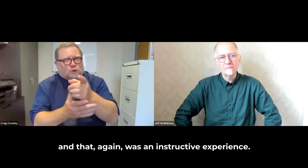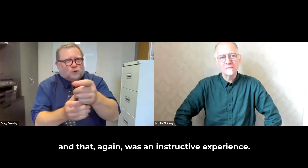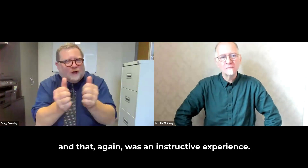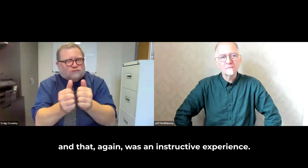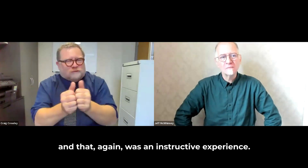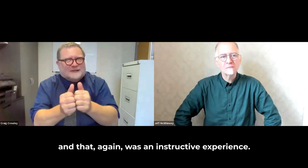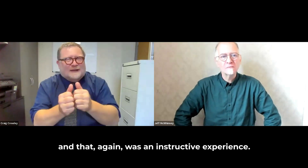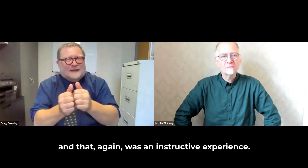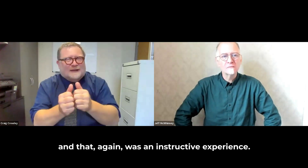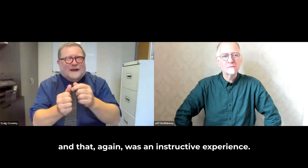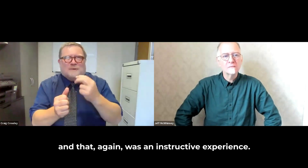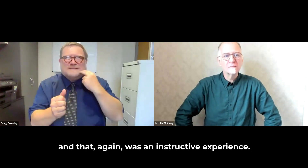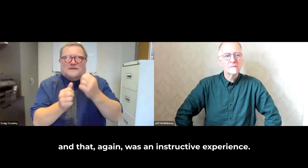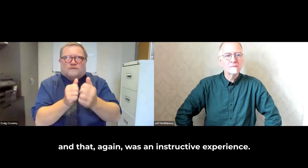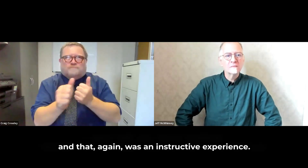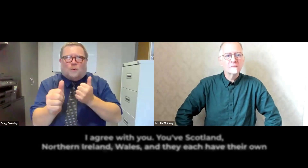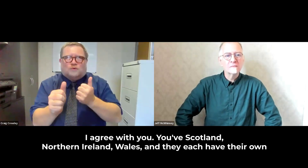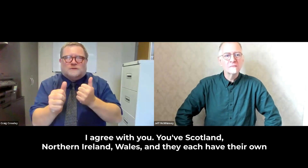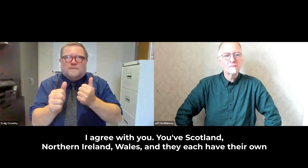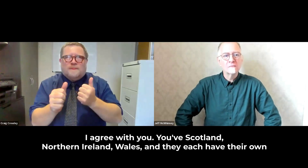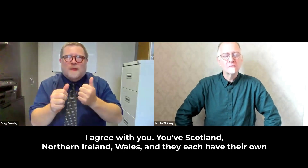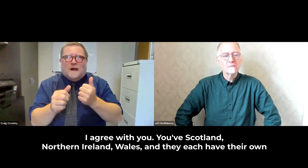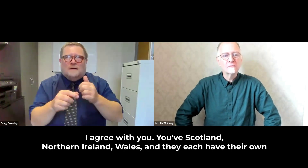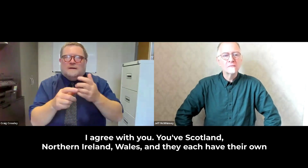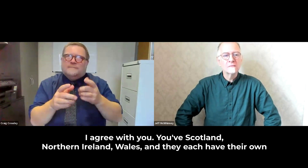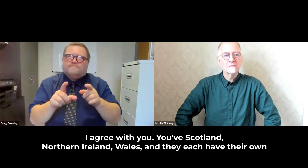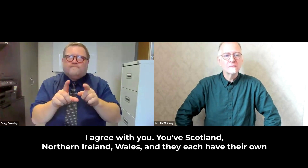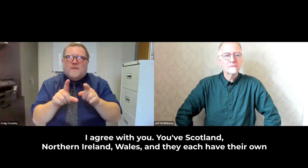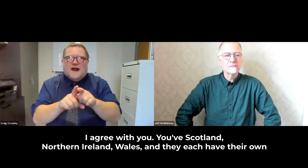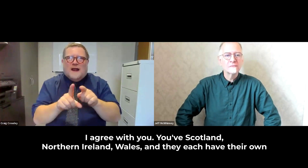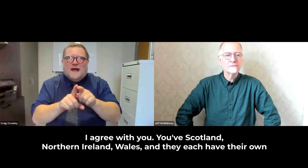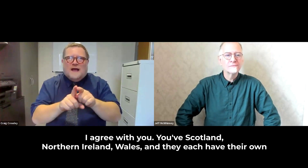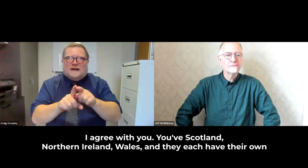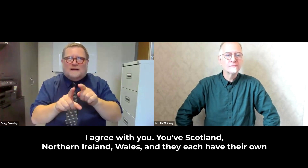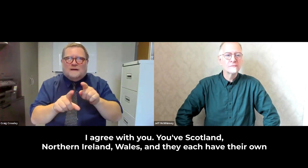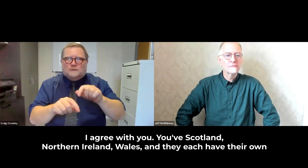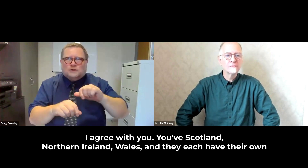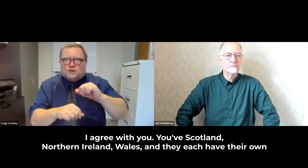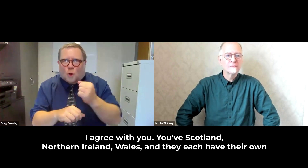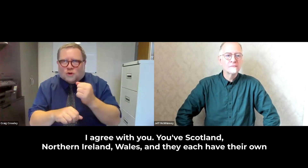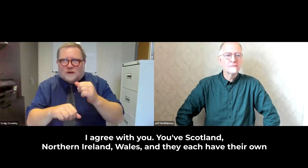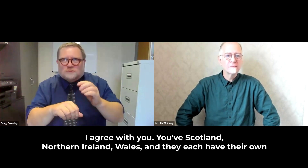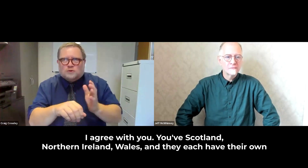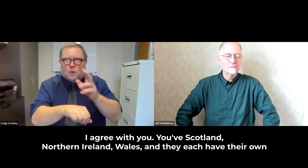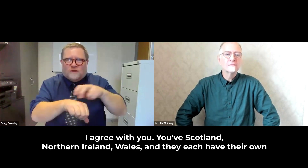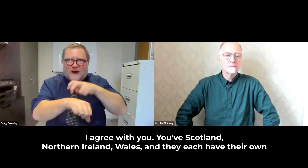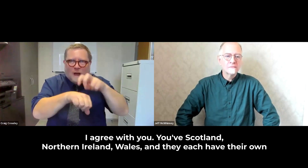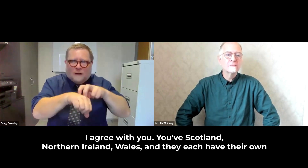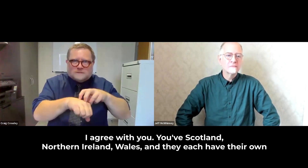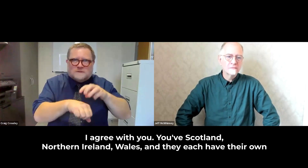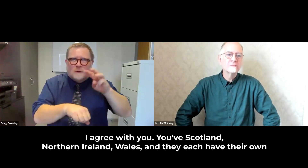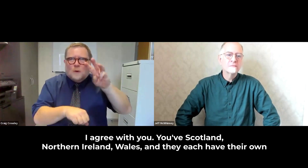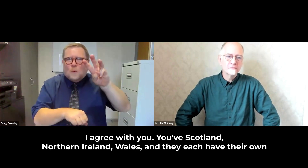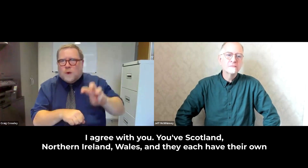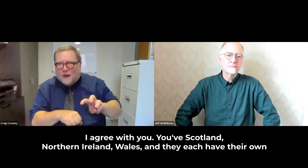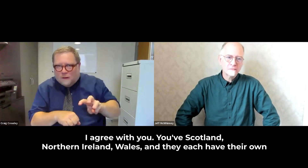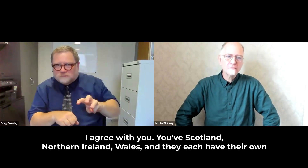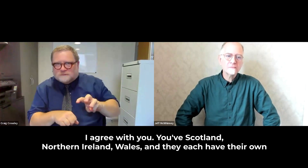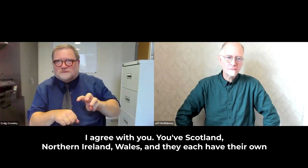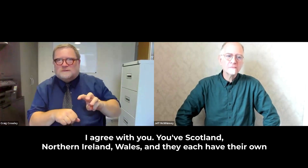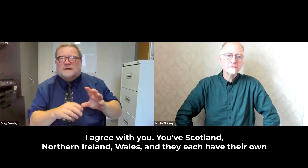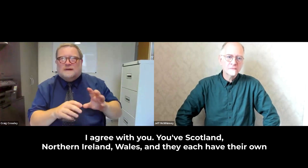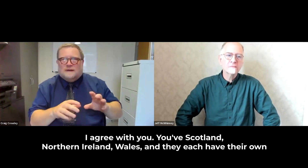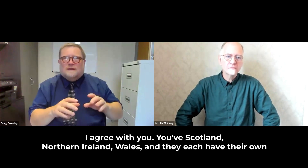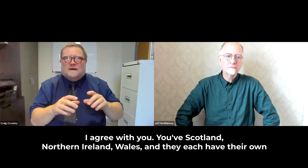that again was an instructive experience. I agree with you. I mean, deaf sport is, you've got the